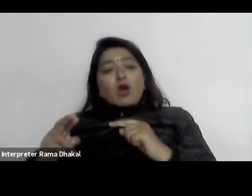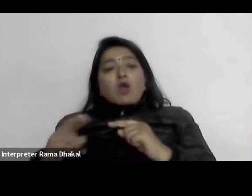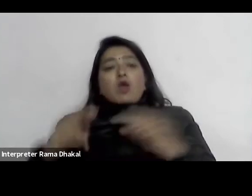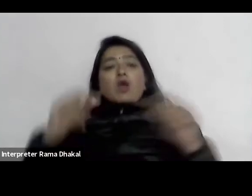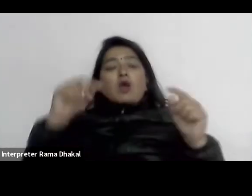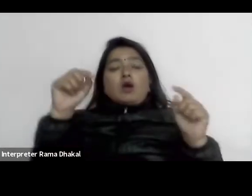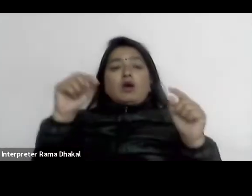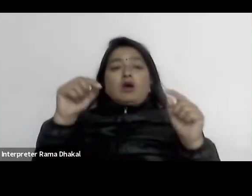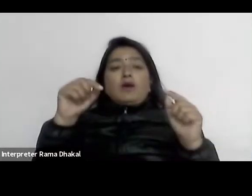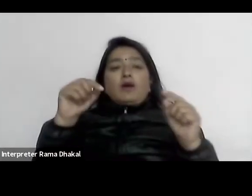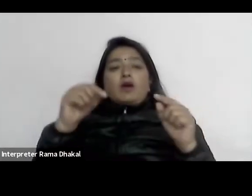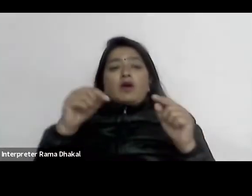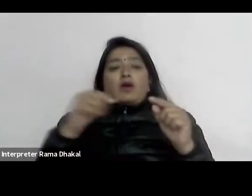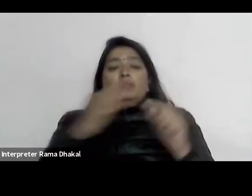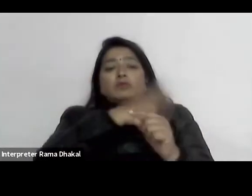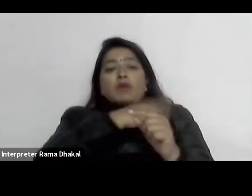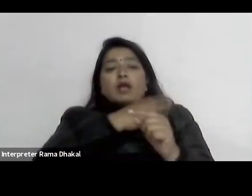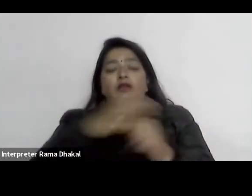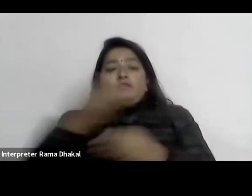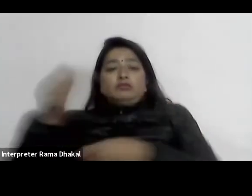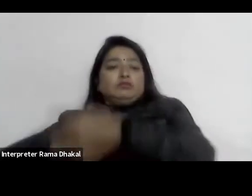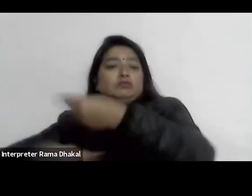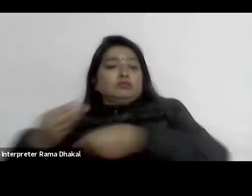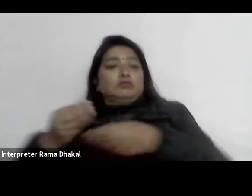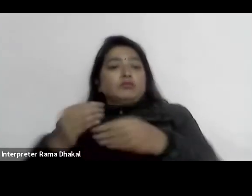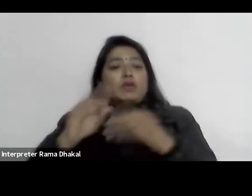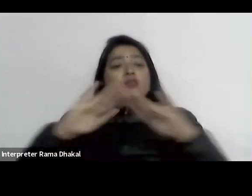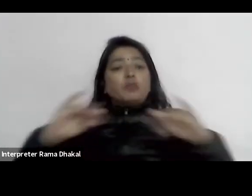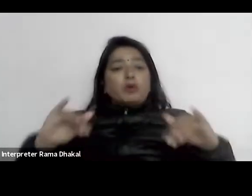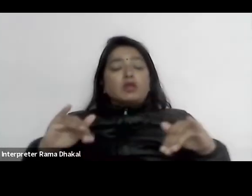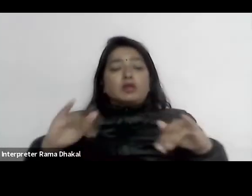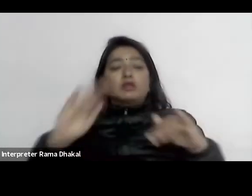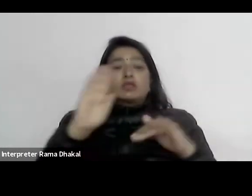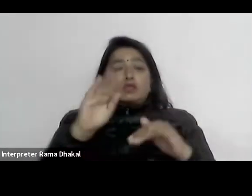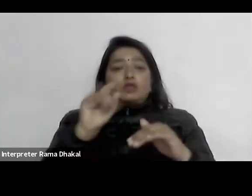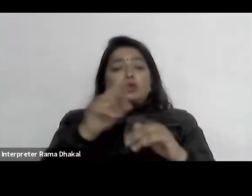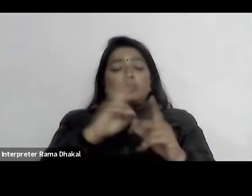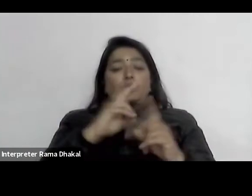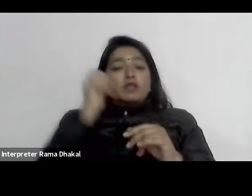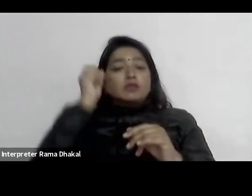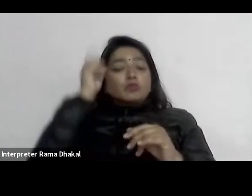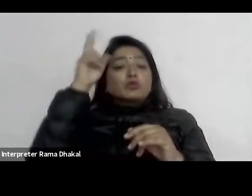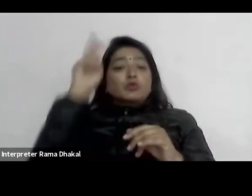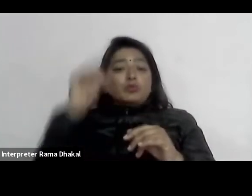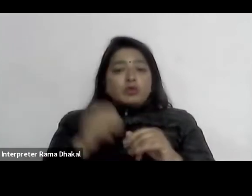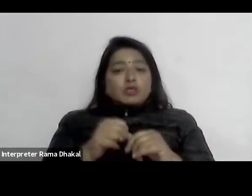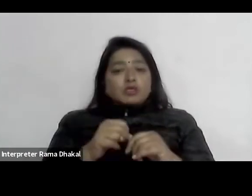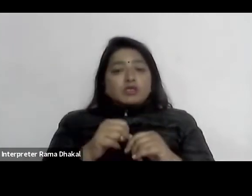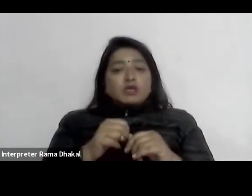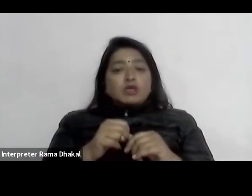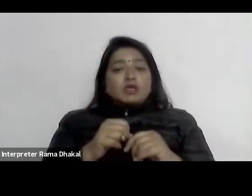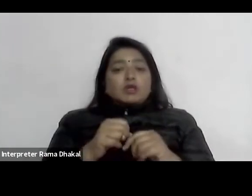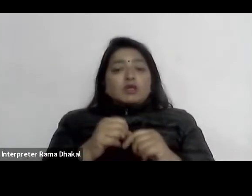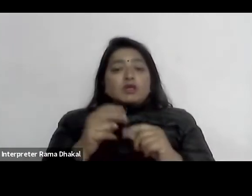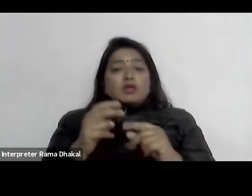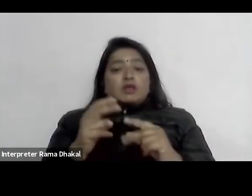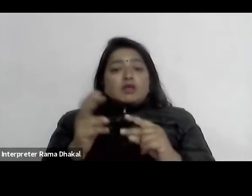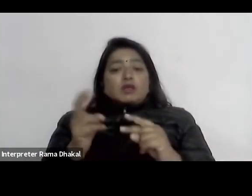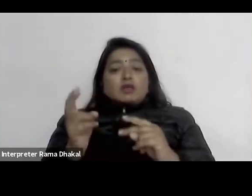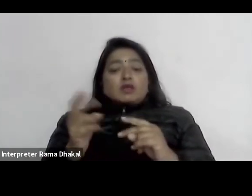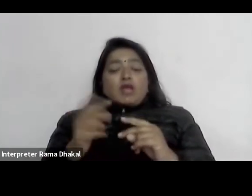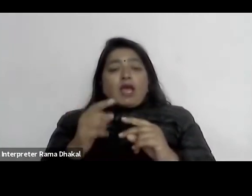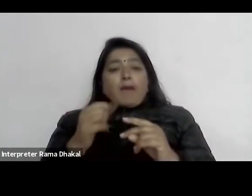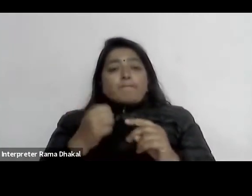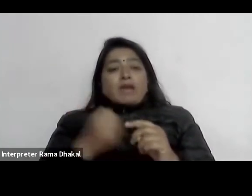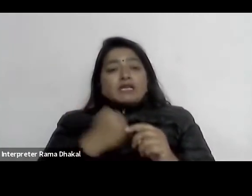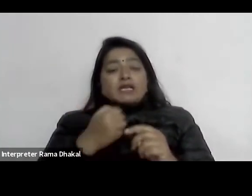general recommendation. And what happens in this kind of thing when consent is just put aside or right to choose is